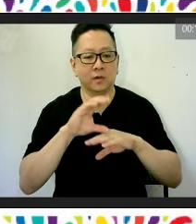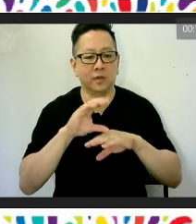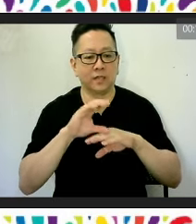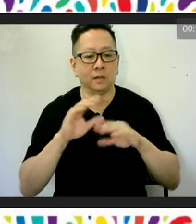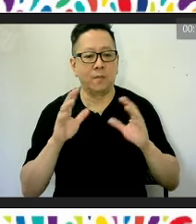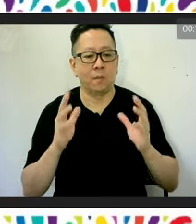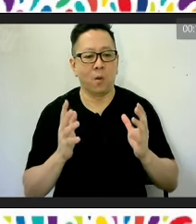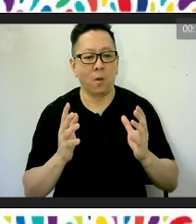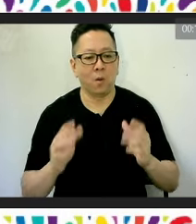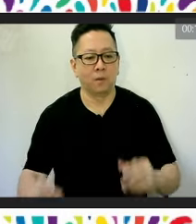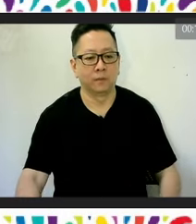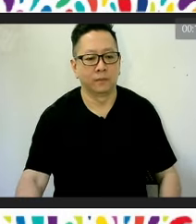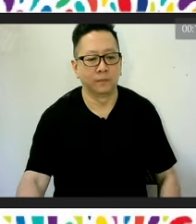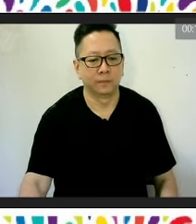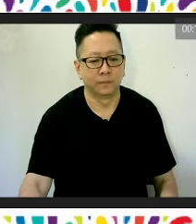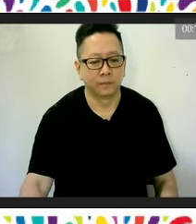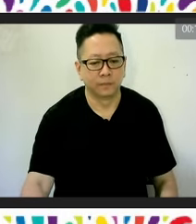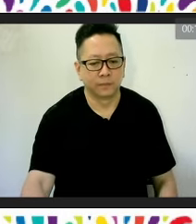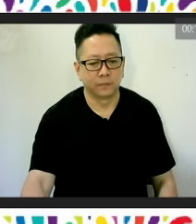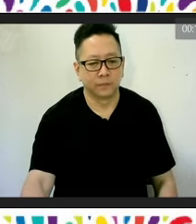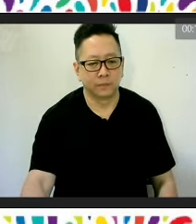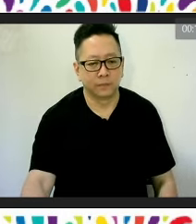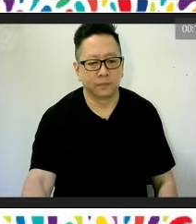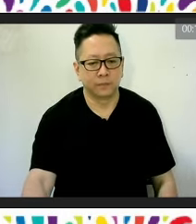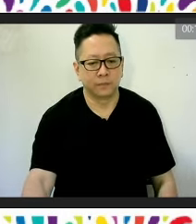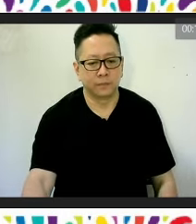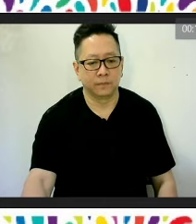the crystal ball.